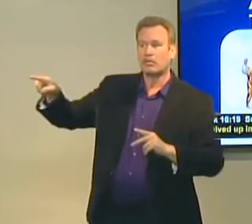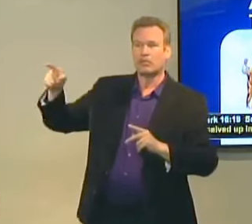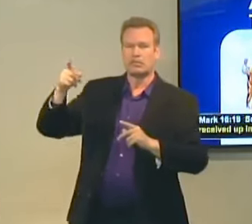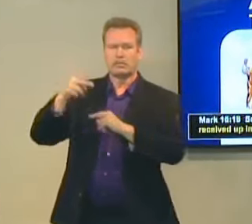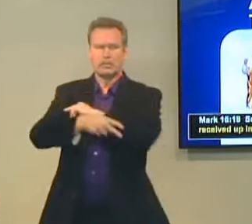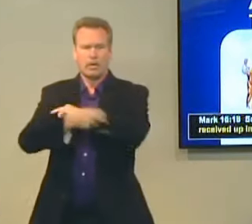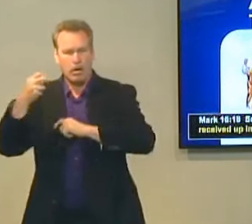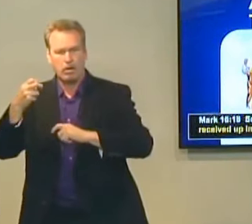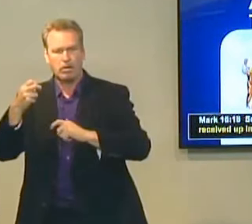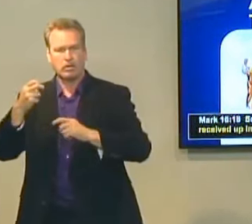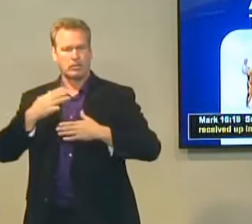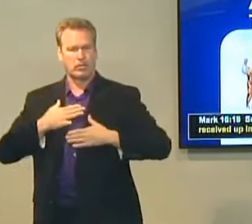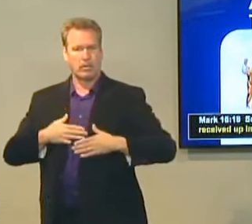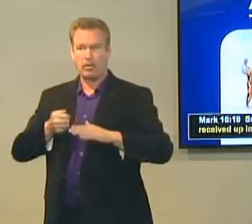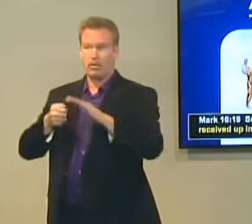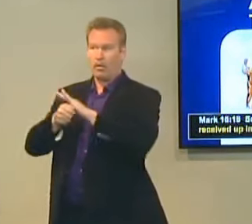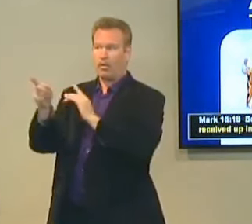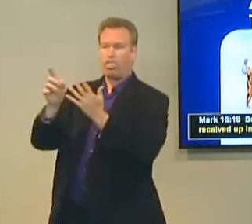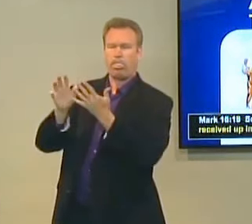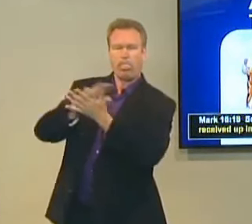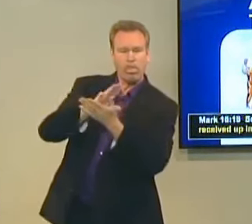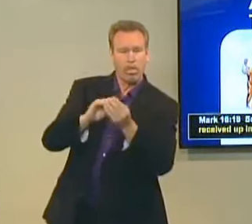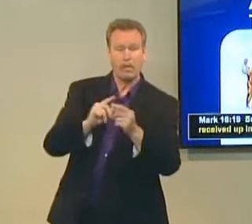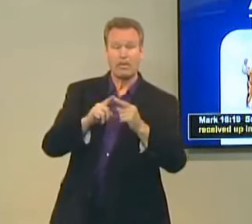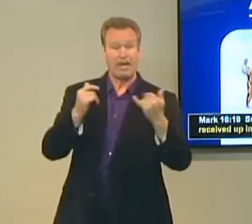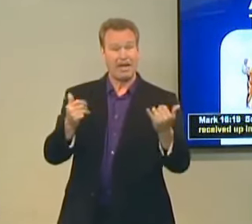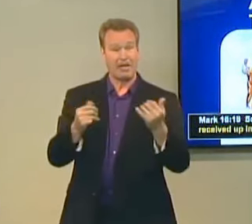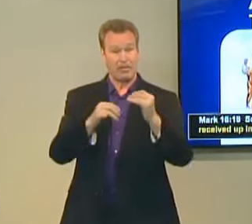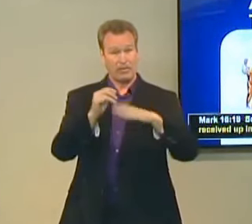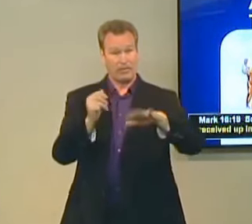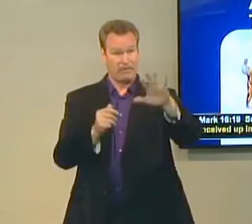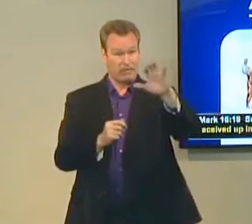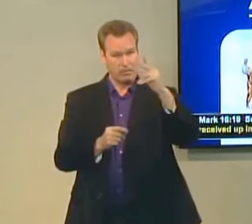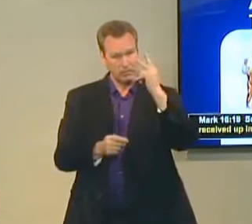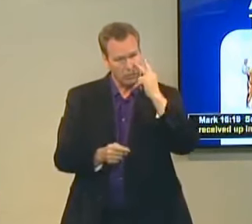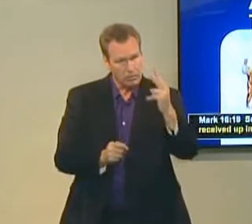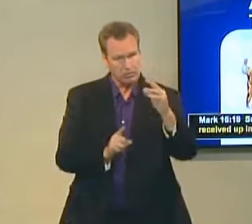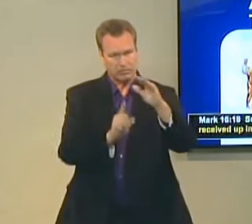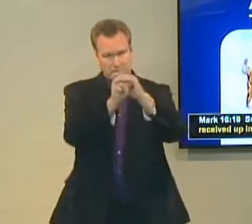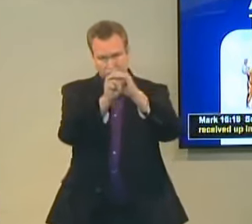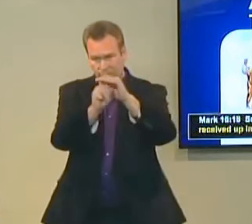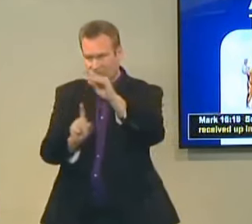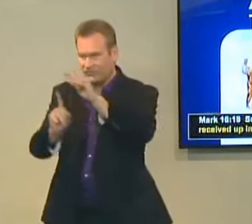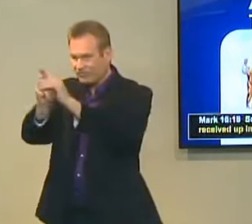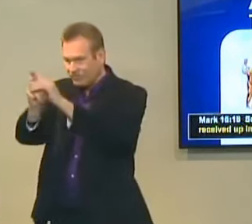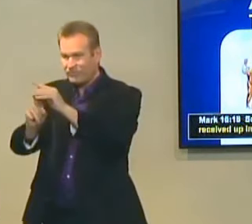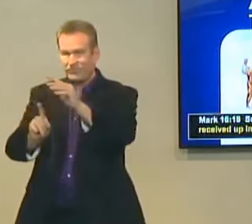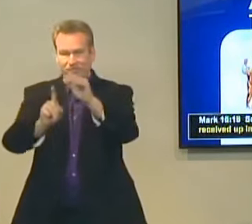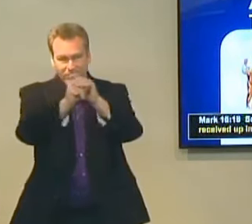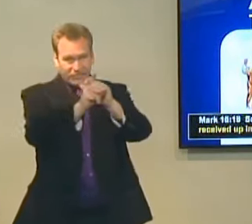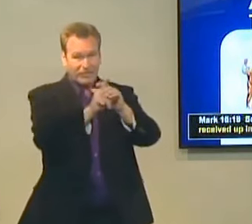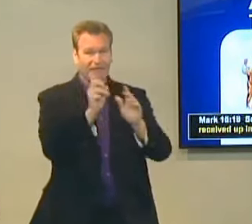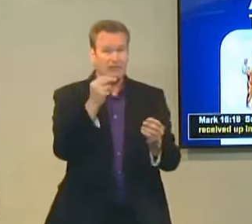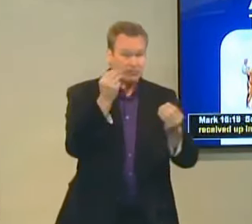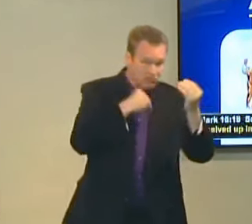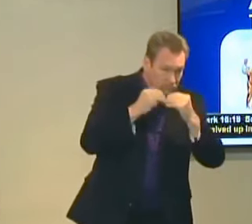And so. When they went out. To the people. To say this. To tell this. To confuse the people. All of these people. From saying. Yeah.